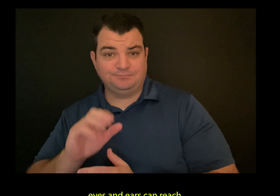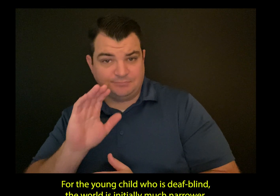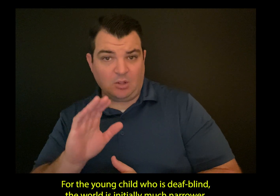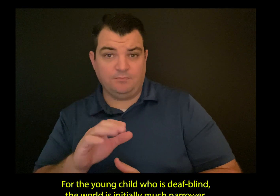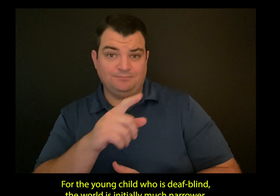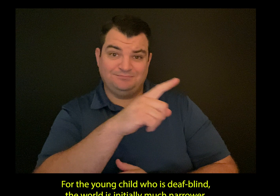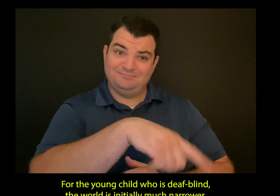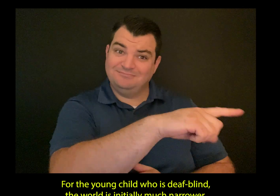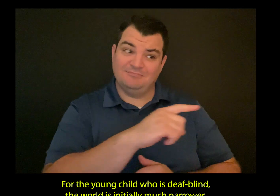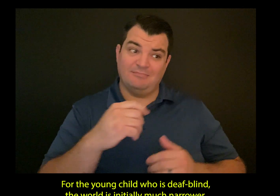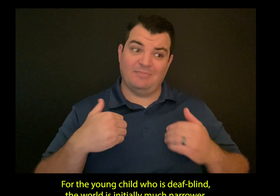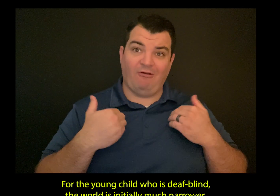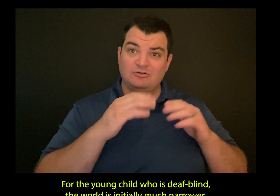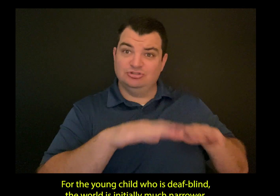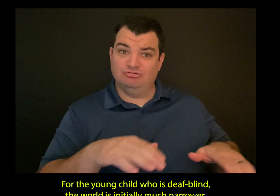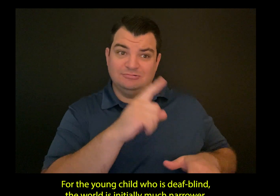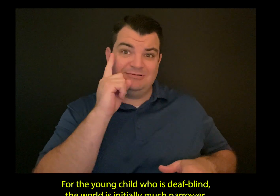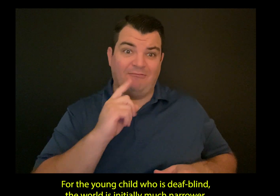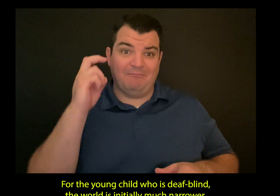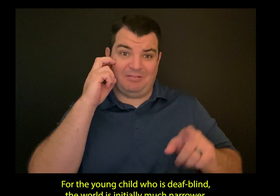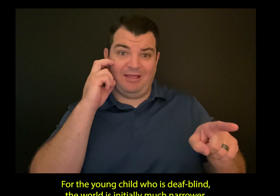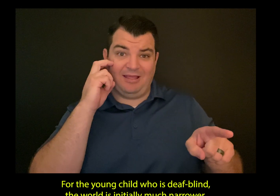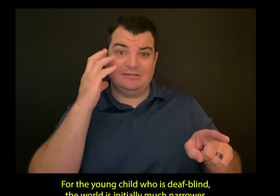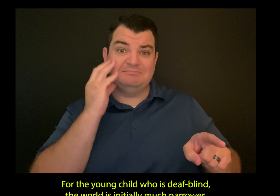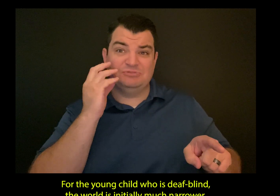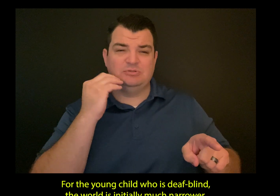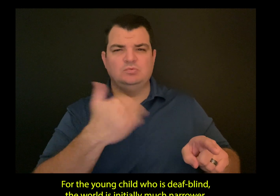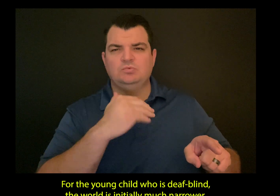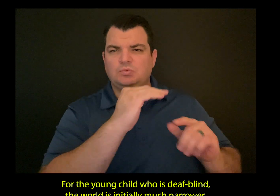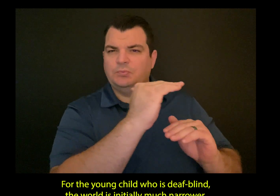For the young child who is deafblind, the world is initially much narrower.